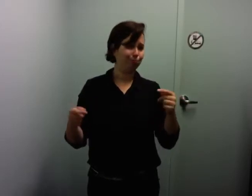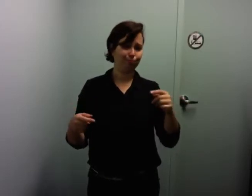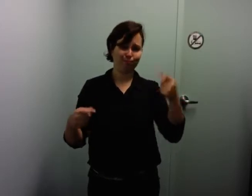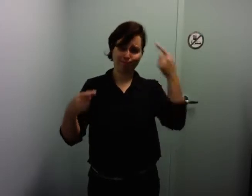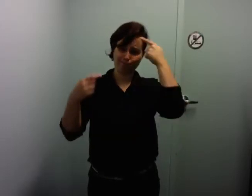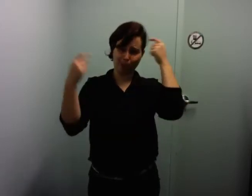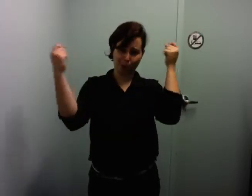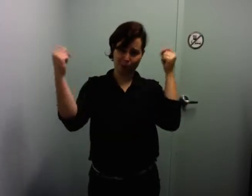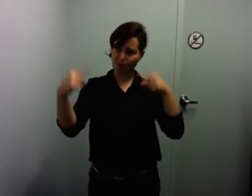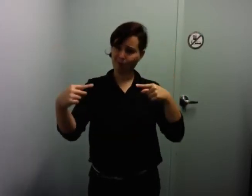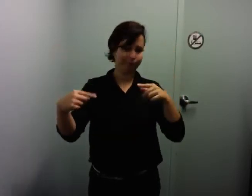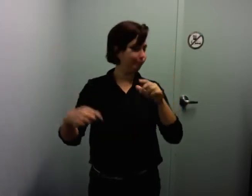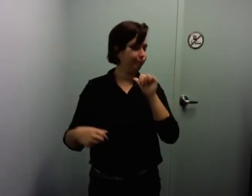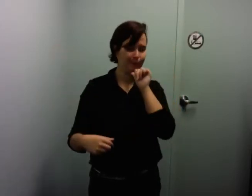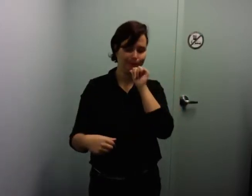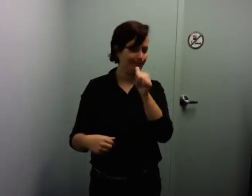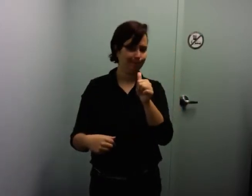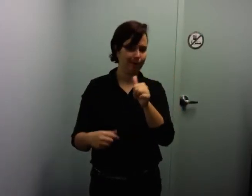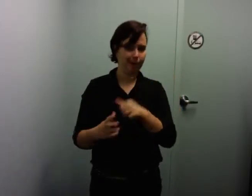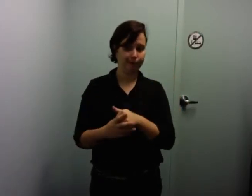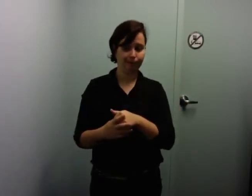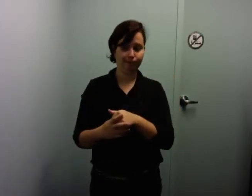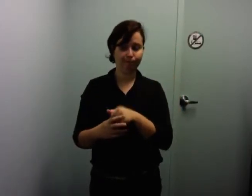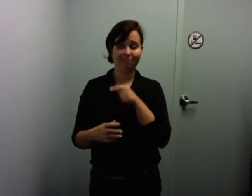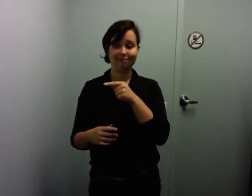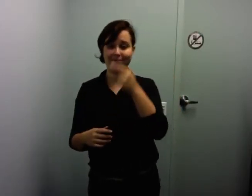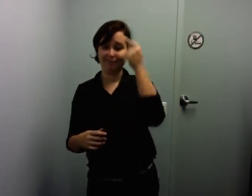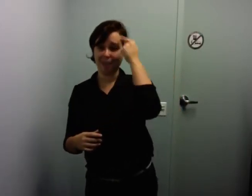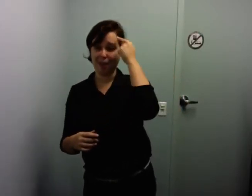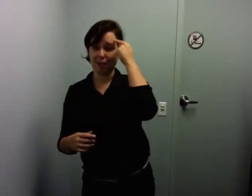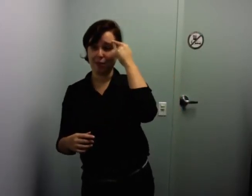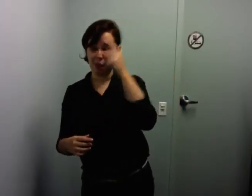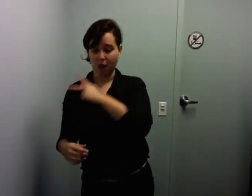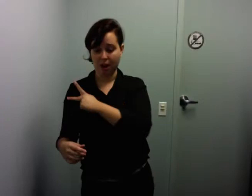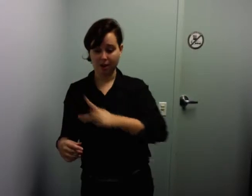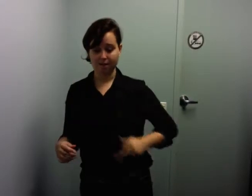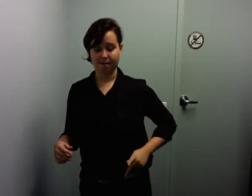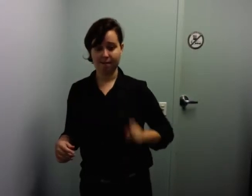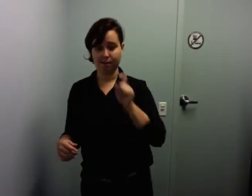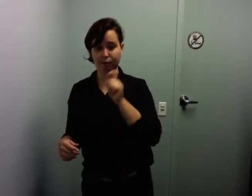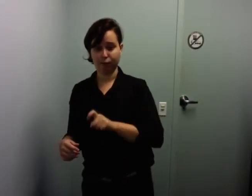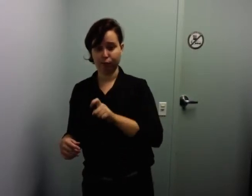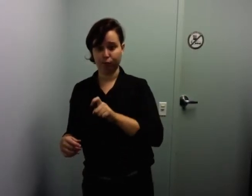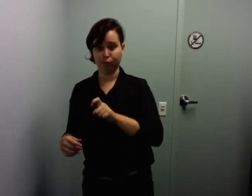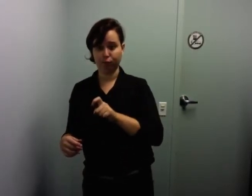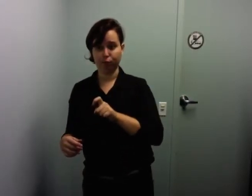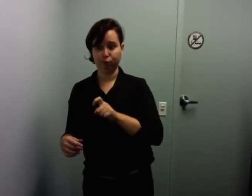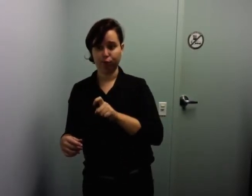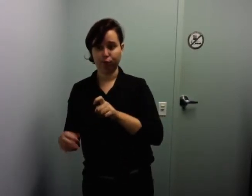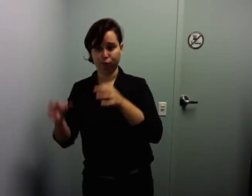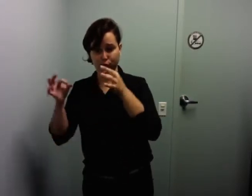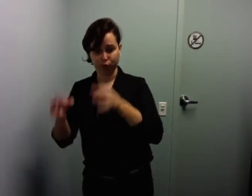monarchy. Jefferson thought the real wisdom of the nation resided in the crossroads store.